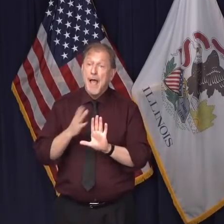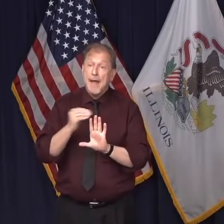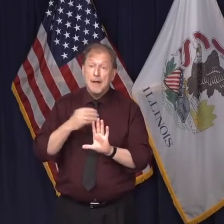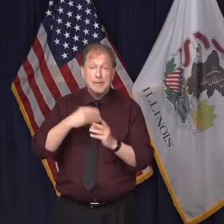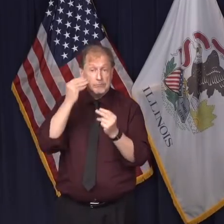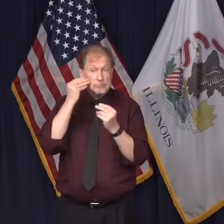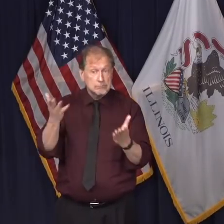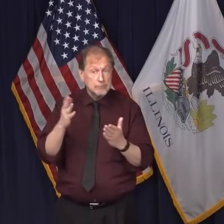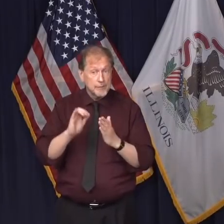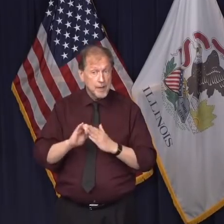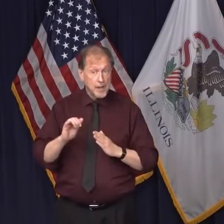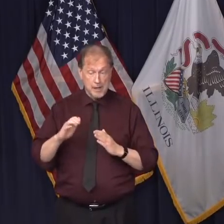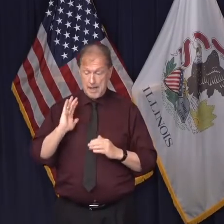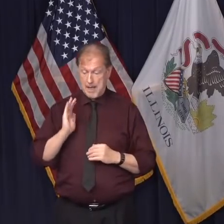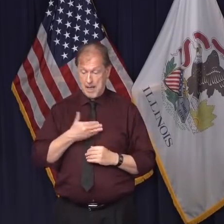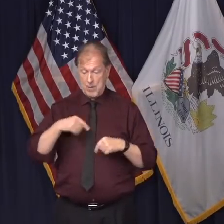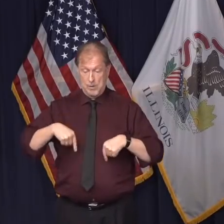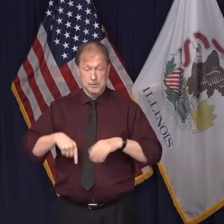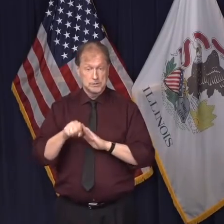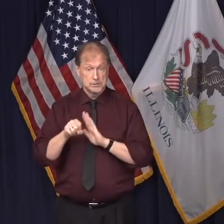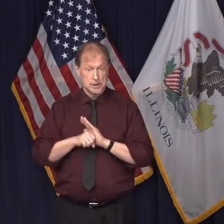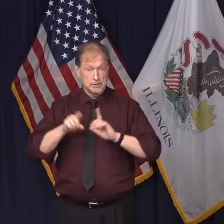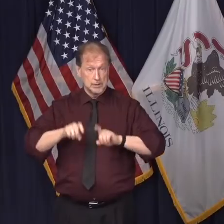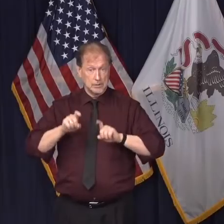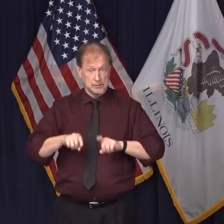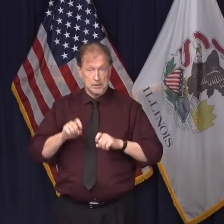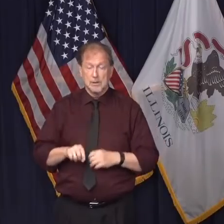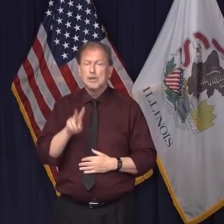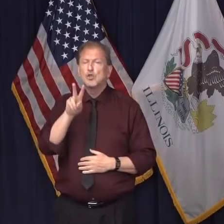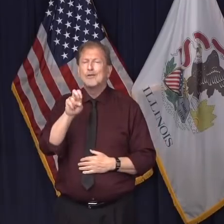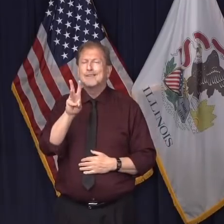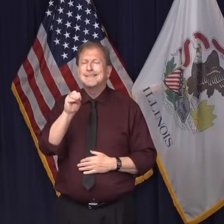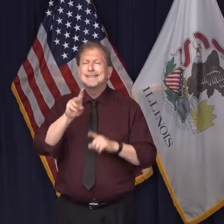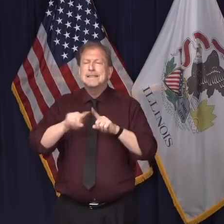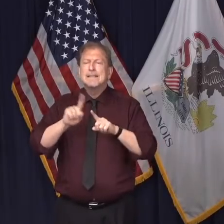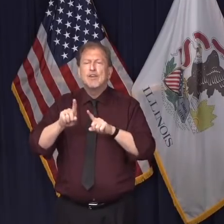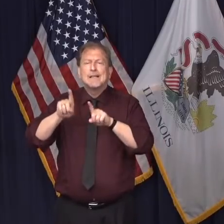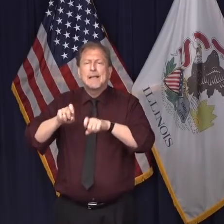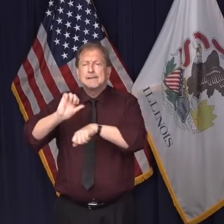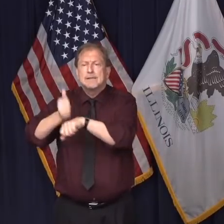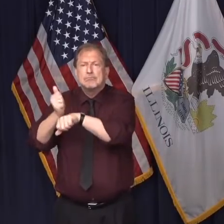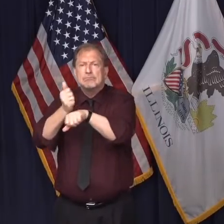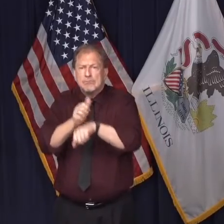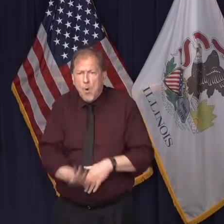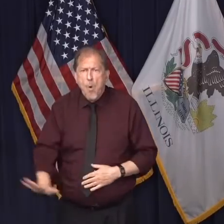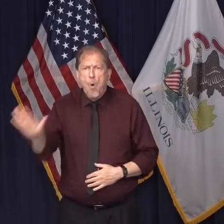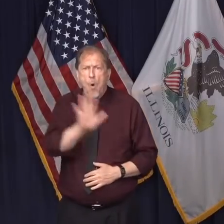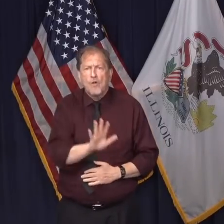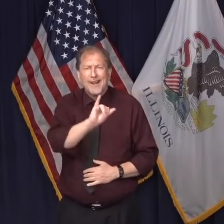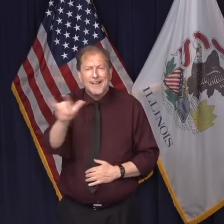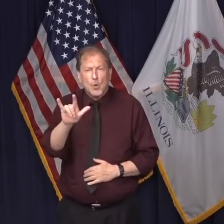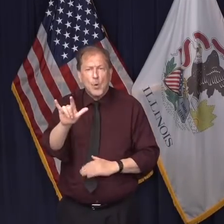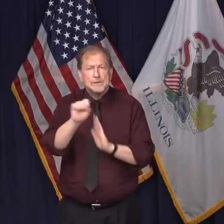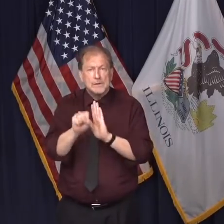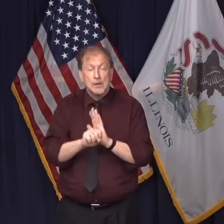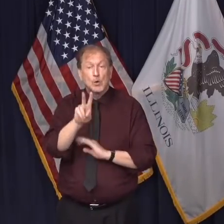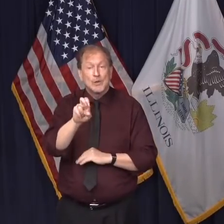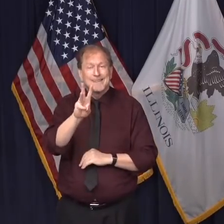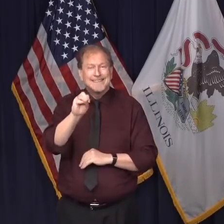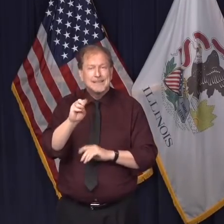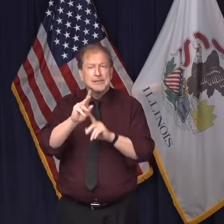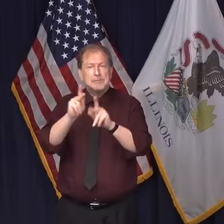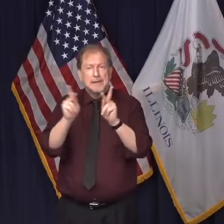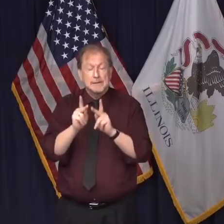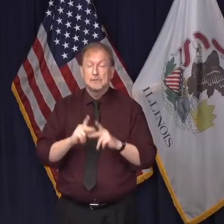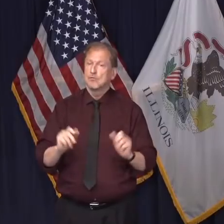we are involved with, and I think we have over 260 sites across the state, all that testing is free. So anybody who